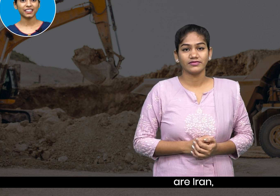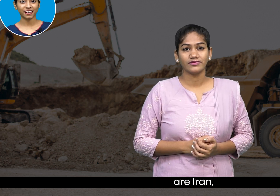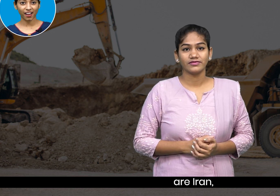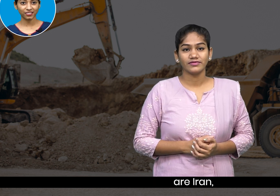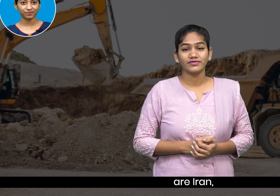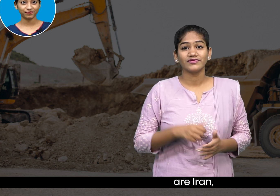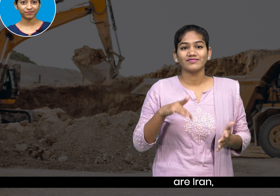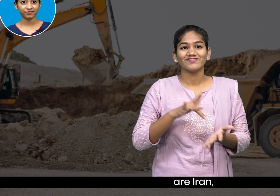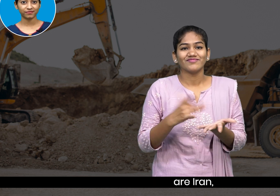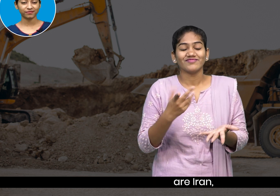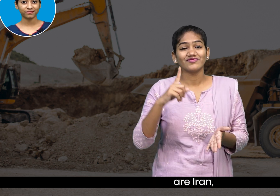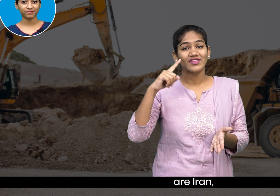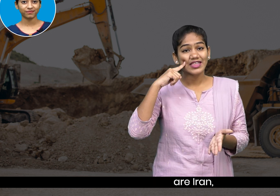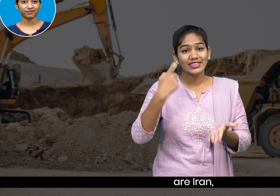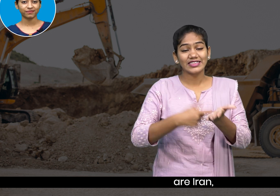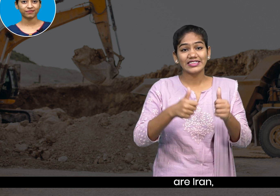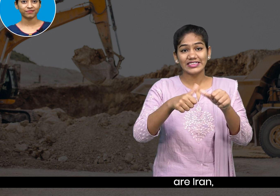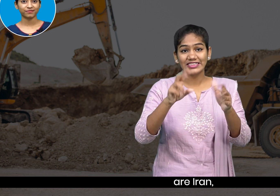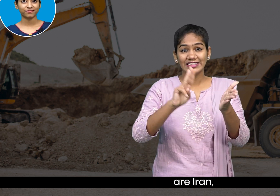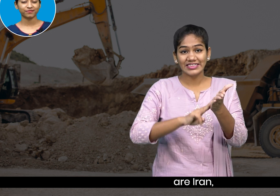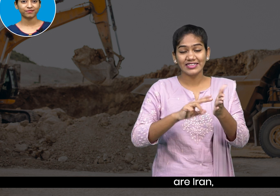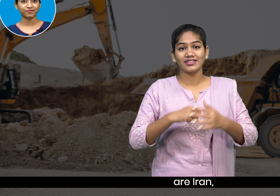are Iran,